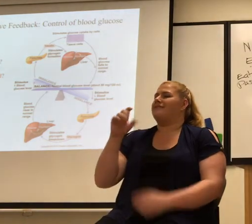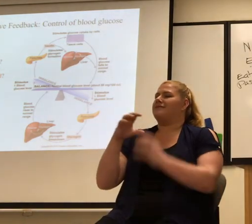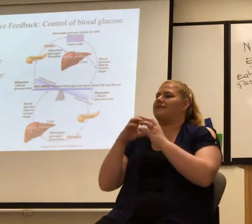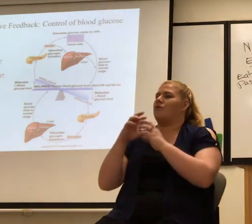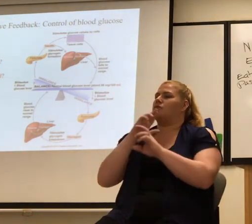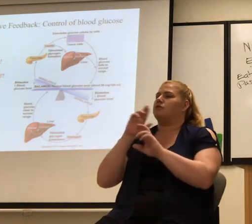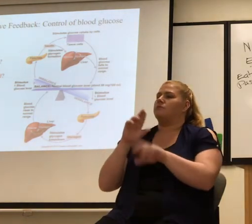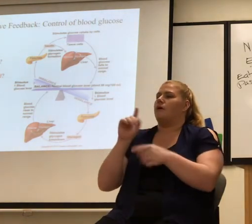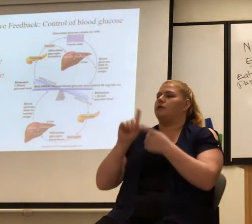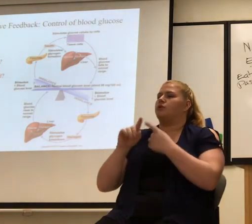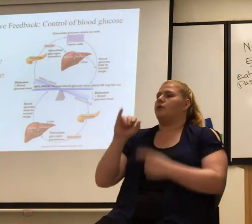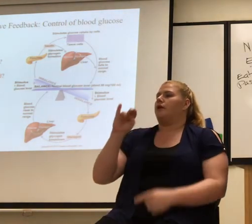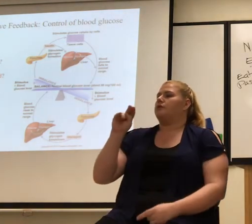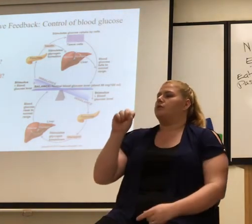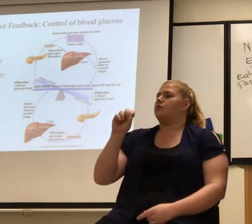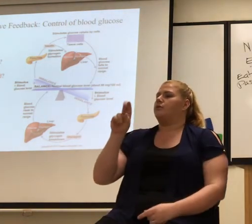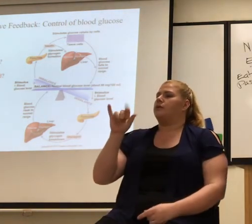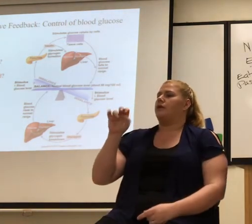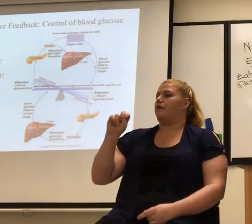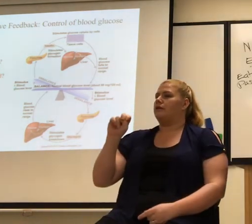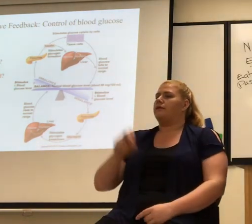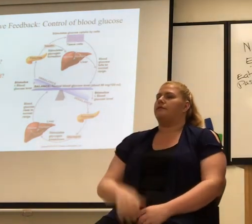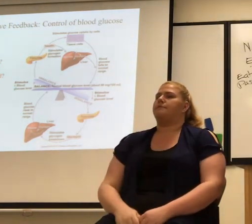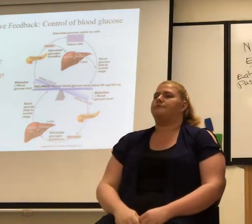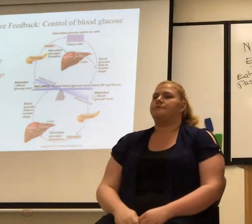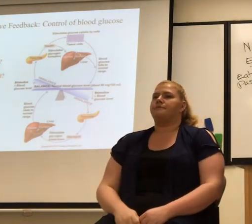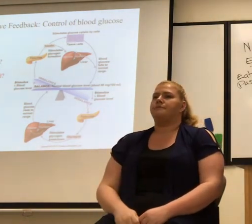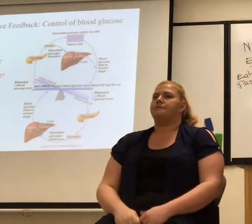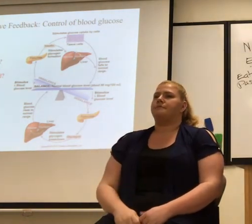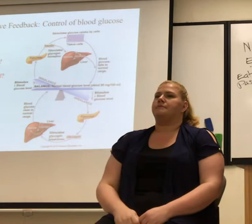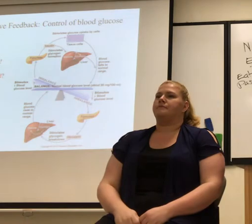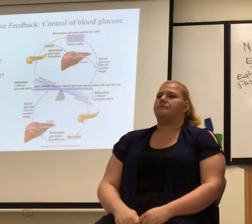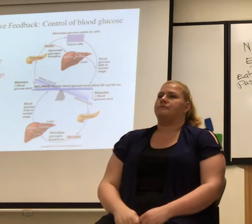Target cells respond